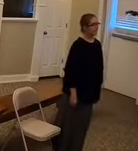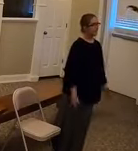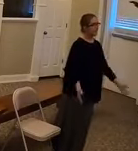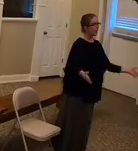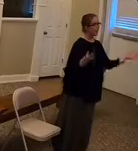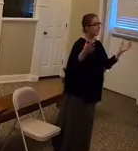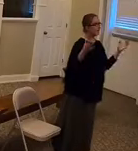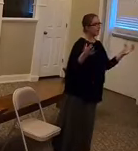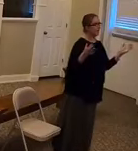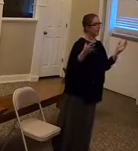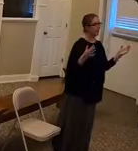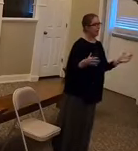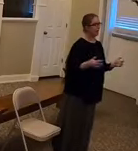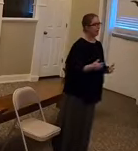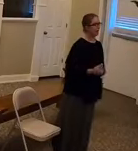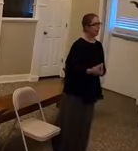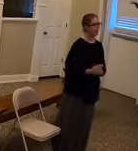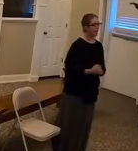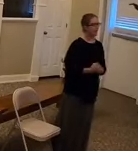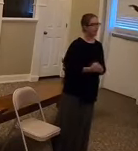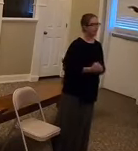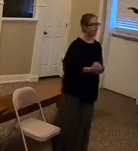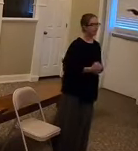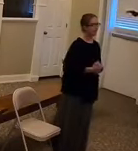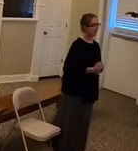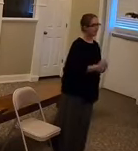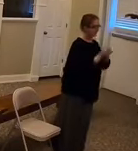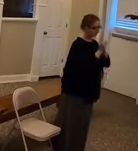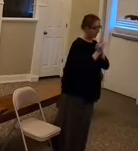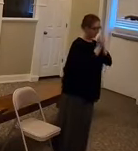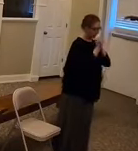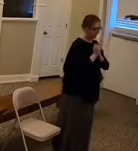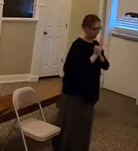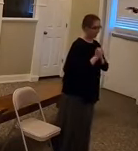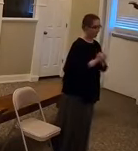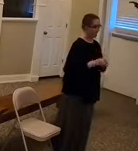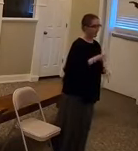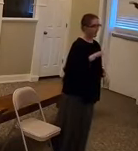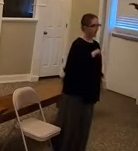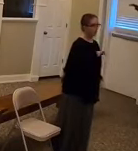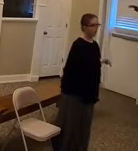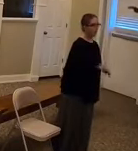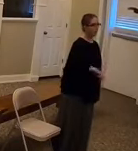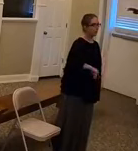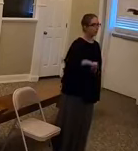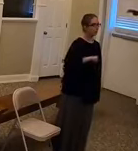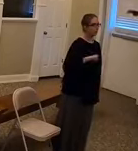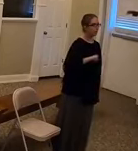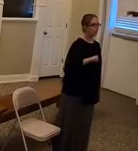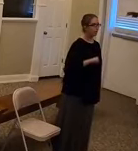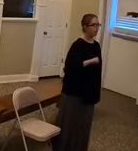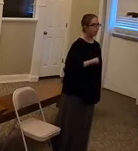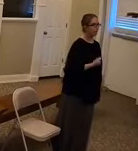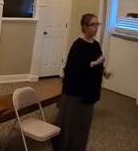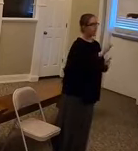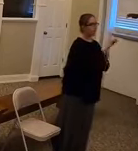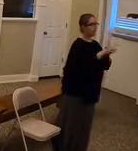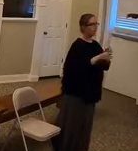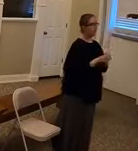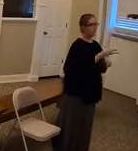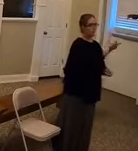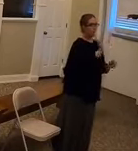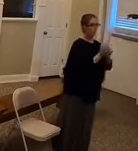Hallelujah, Jesus. Hallelujah, Lord. Amen, amen, amen. I appreciate, amen, when we